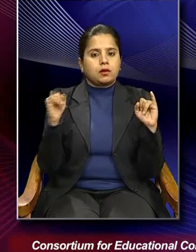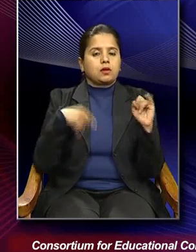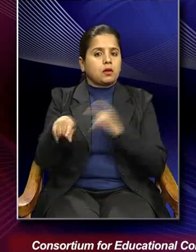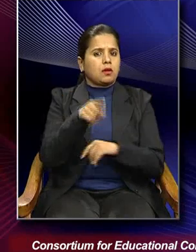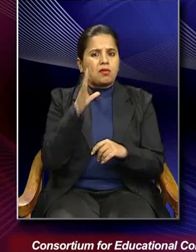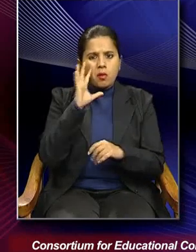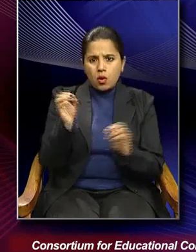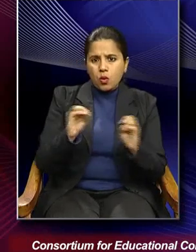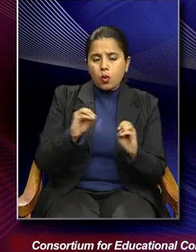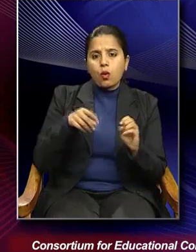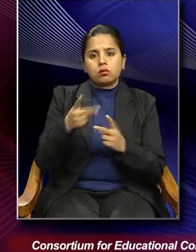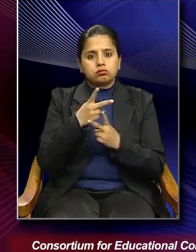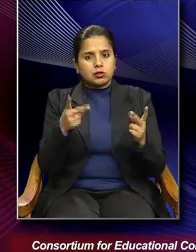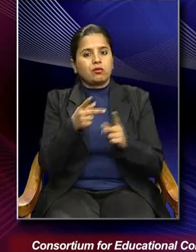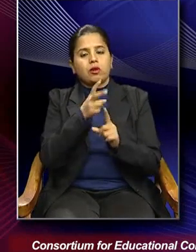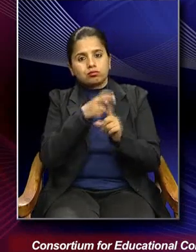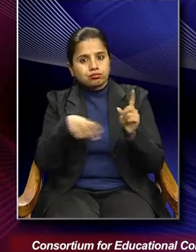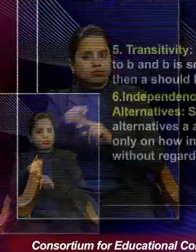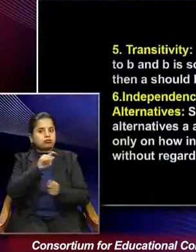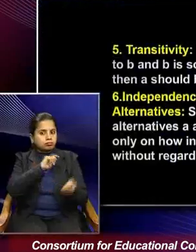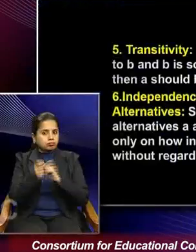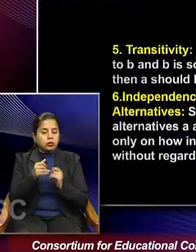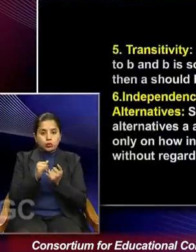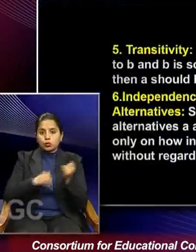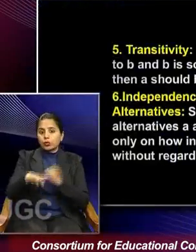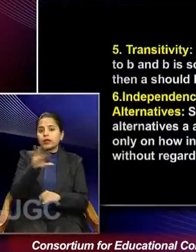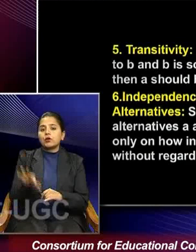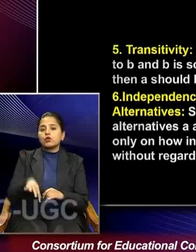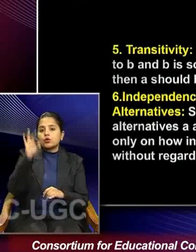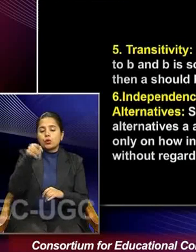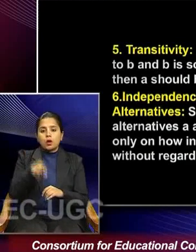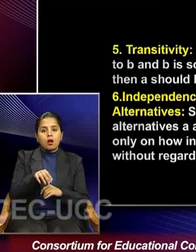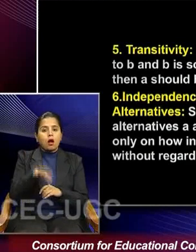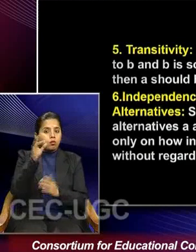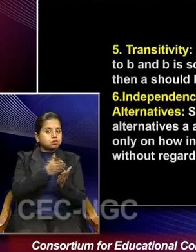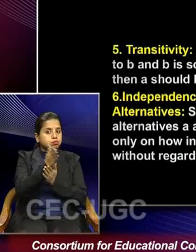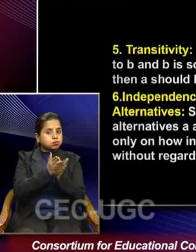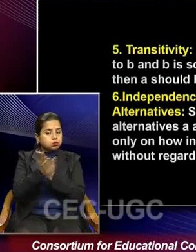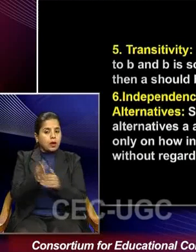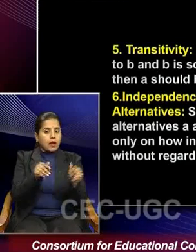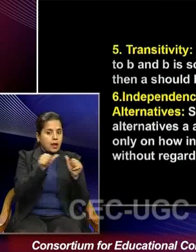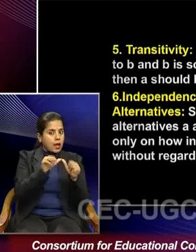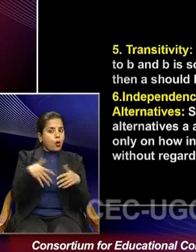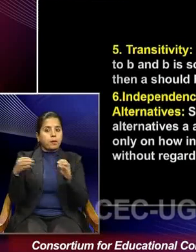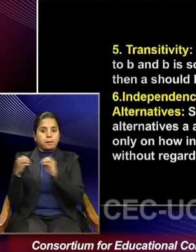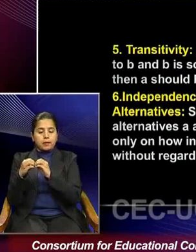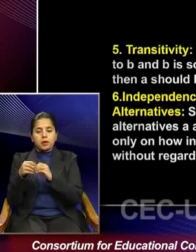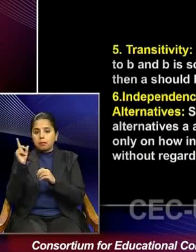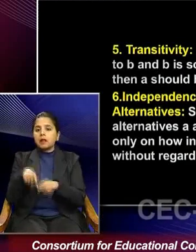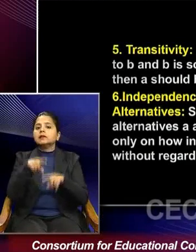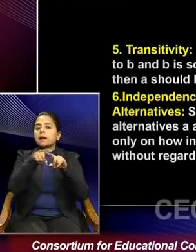irrelevant alternatives. Society's choice between alternatives A and B should